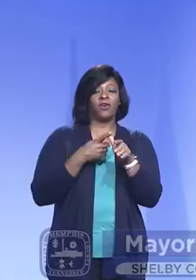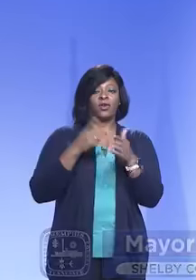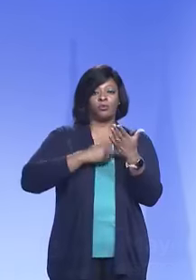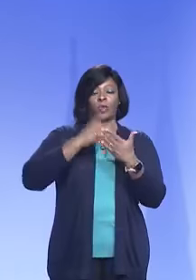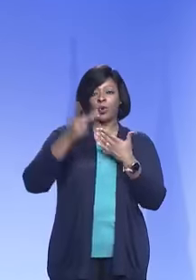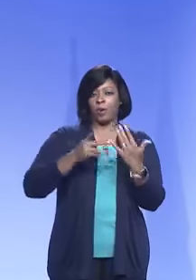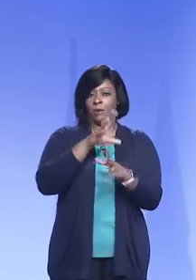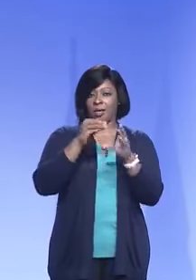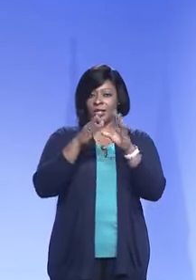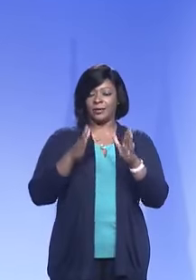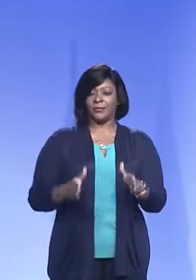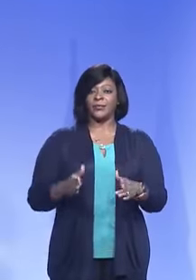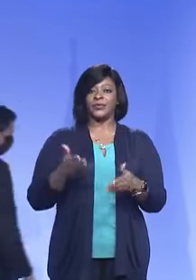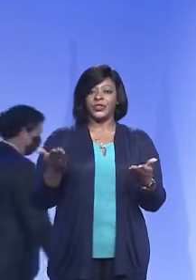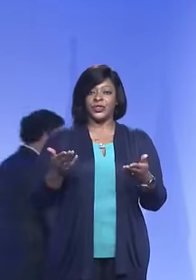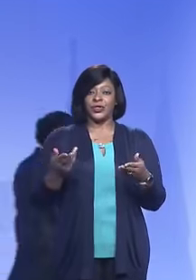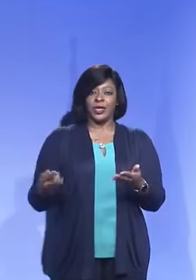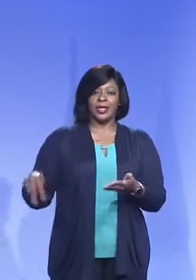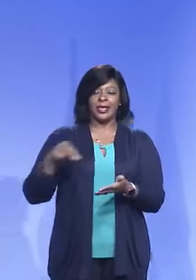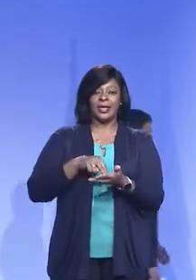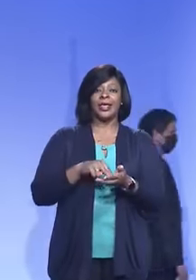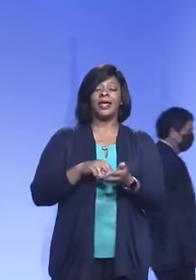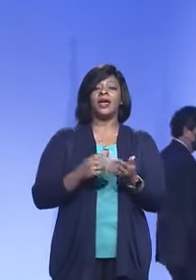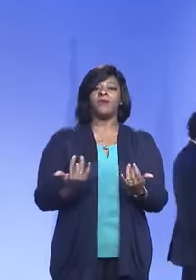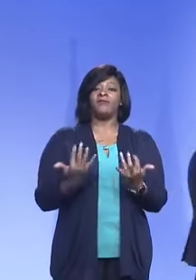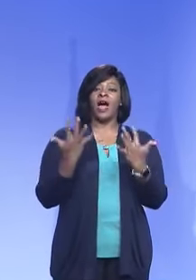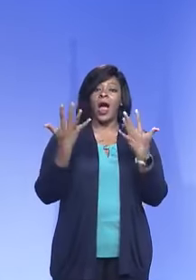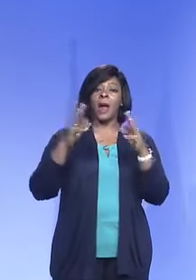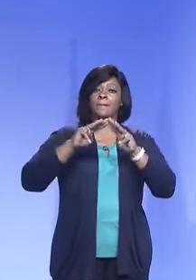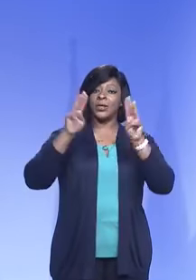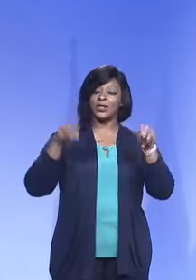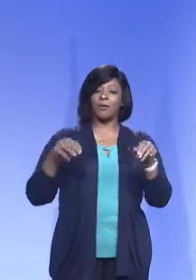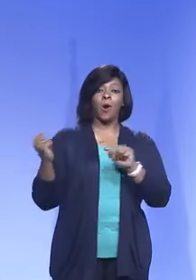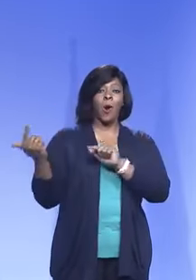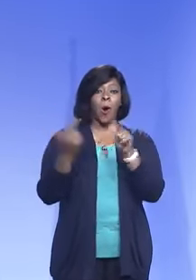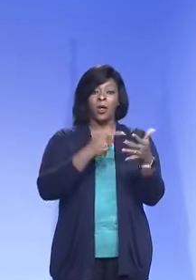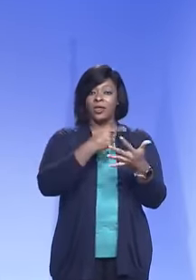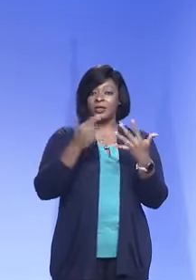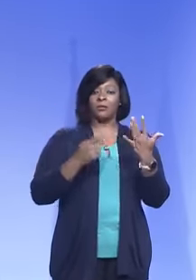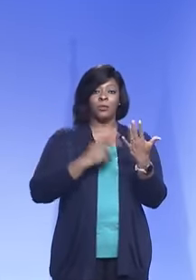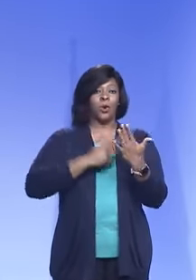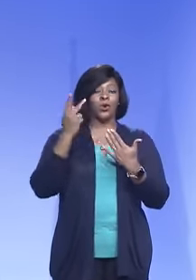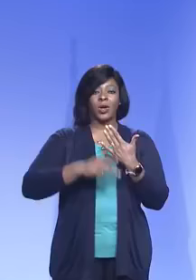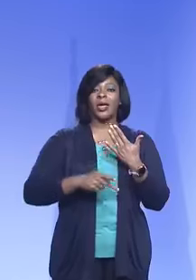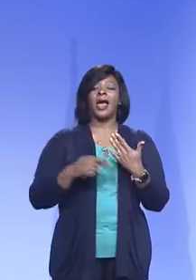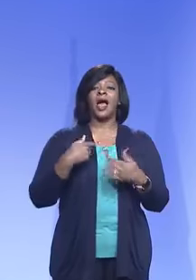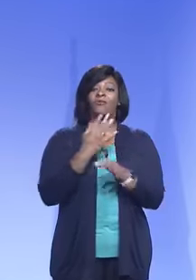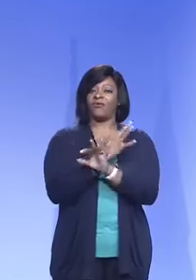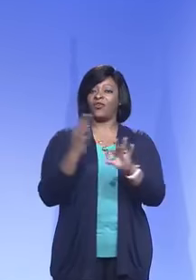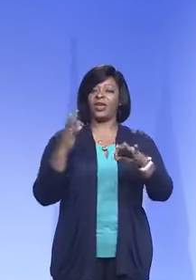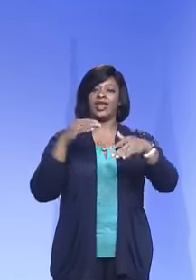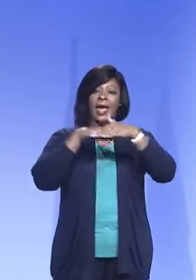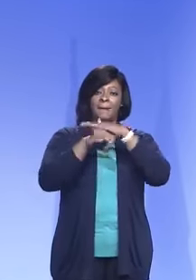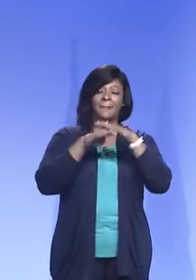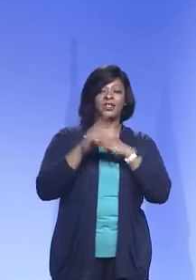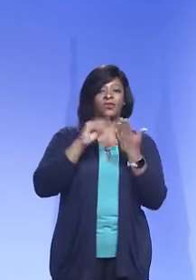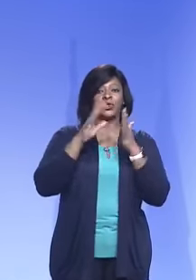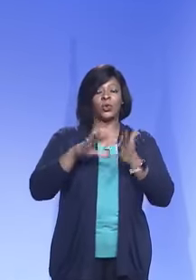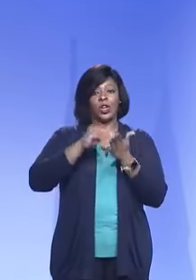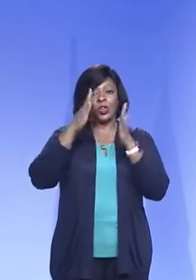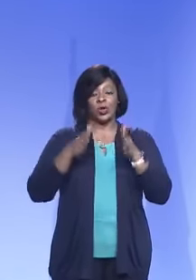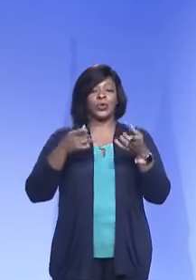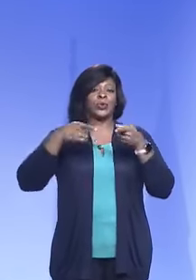program participant to the podium, the Fire Museum, which again, all of these programs will provide free admission to our student